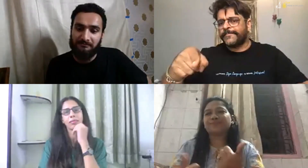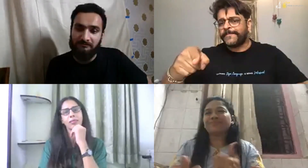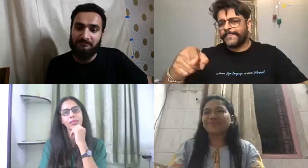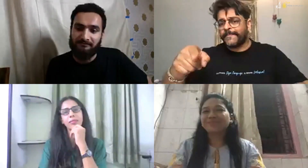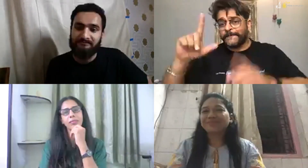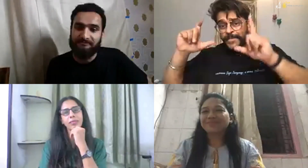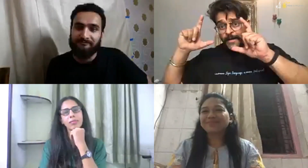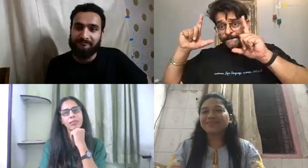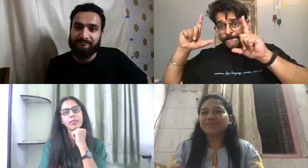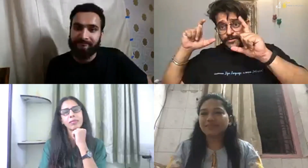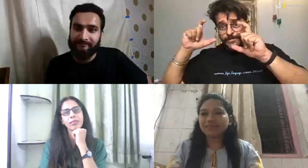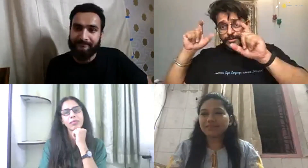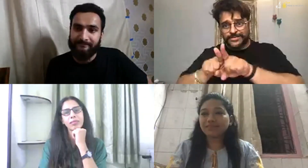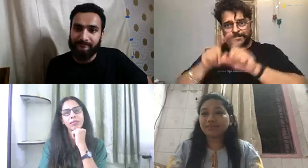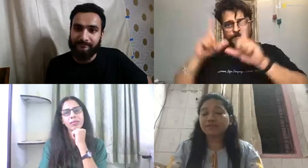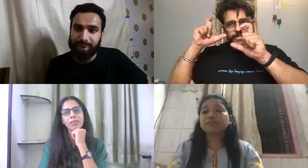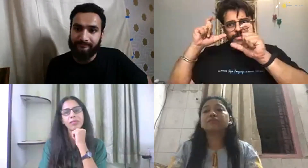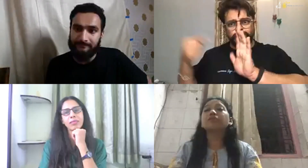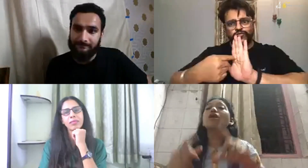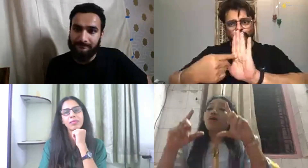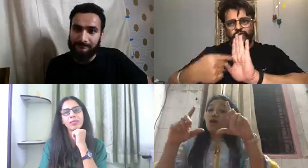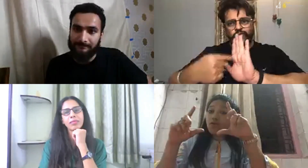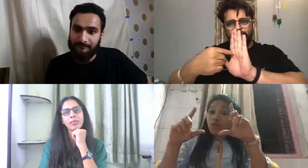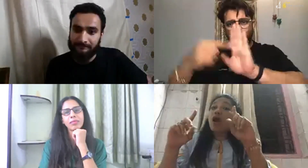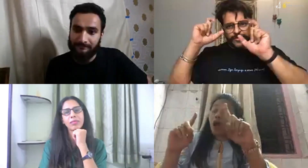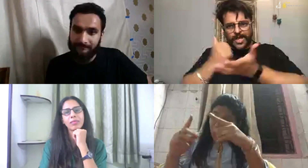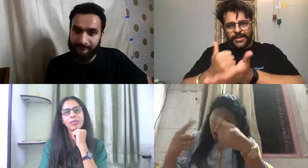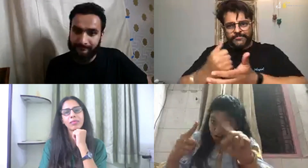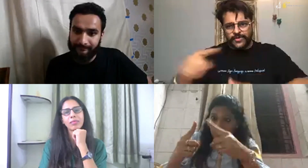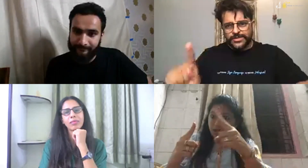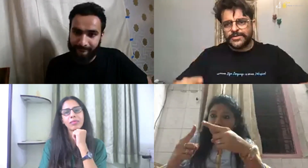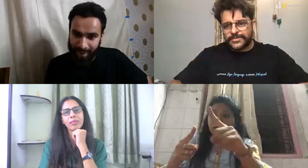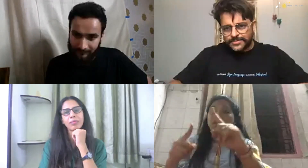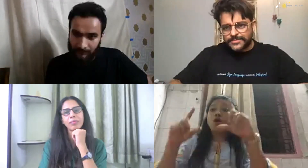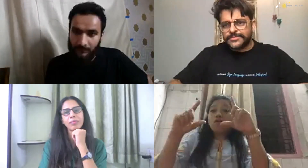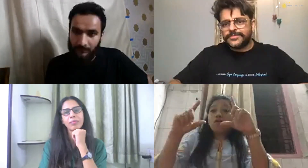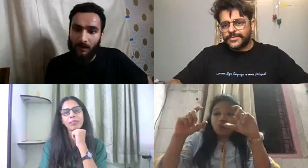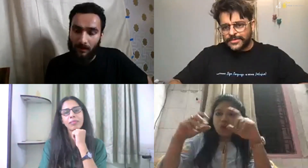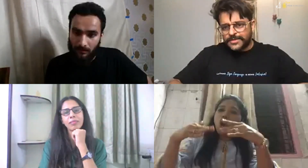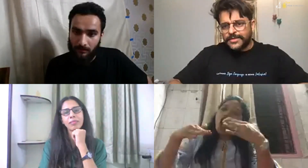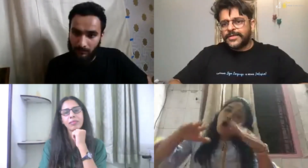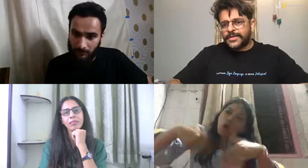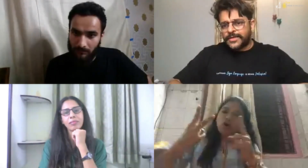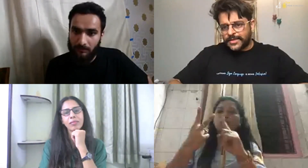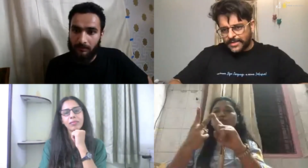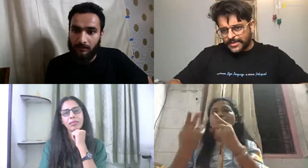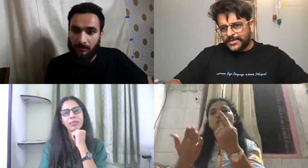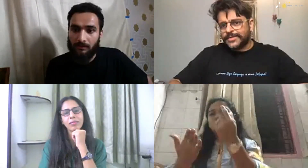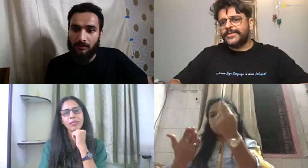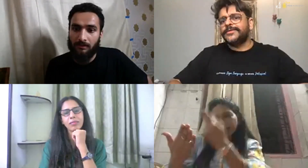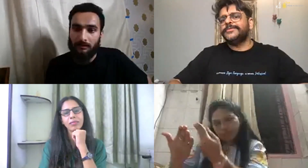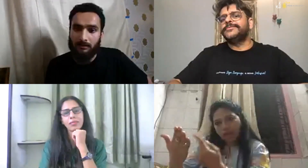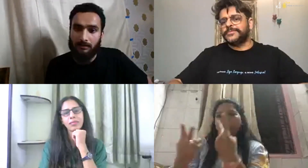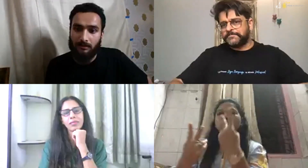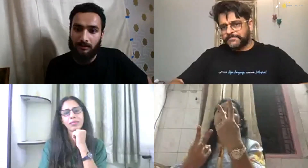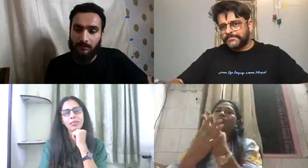I make designs or the designer clothes. So you show the pictures to the clients as well.